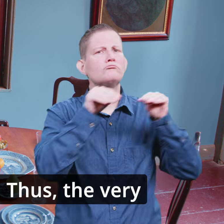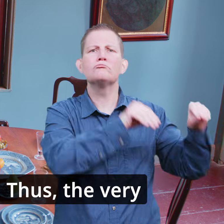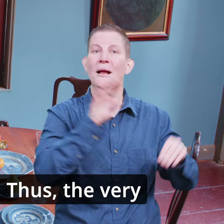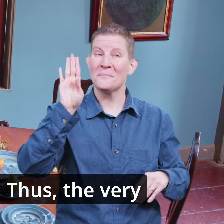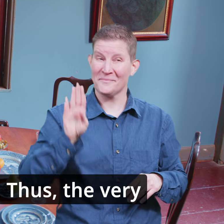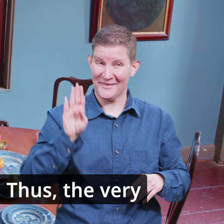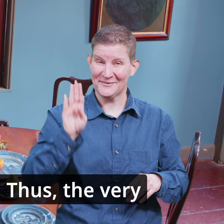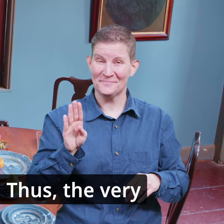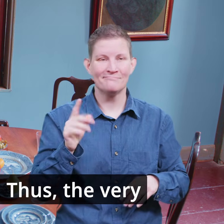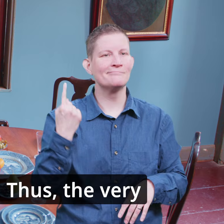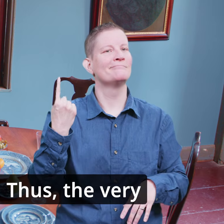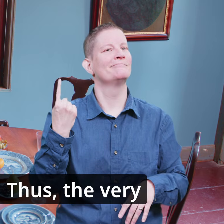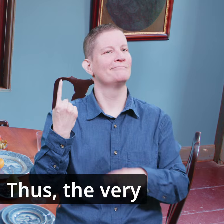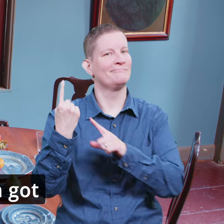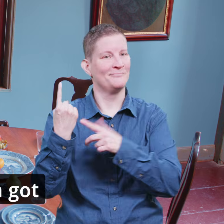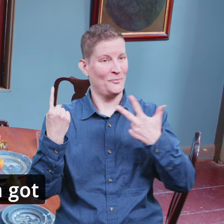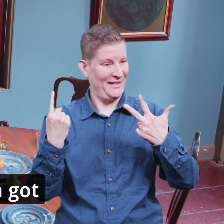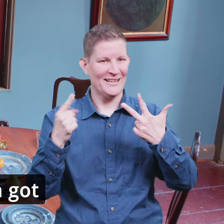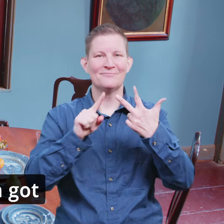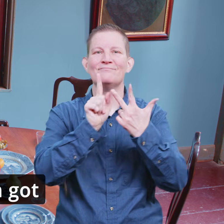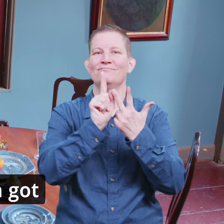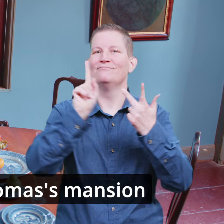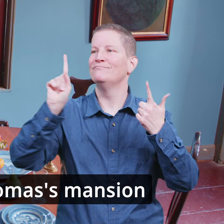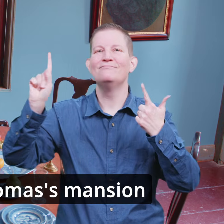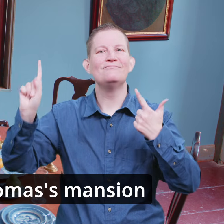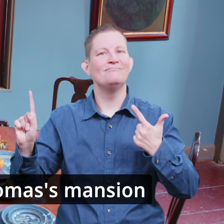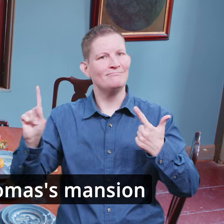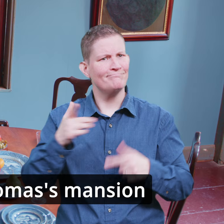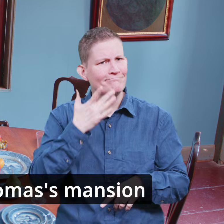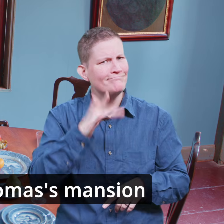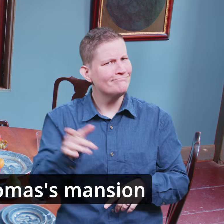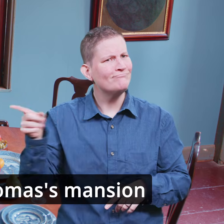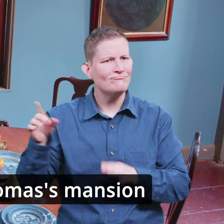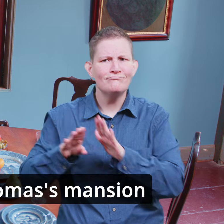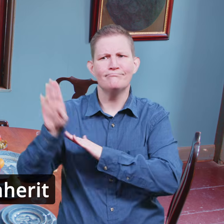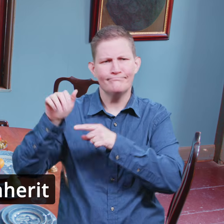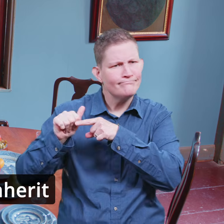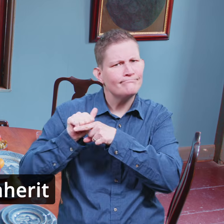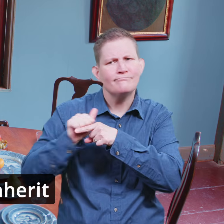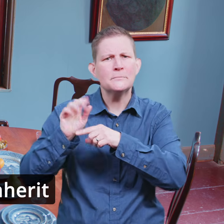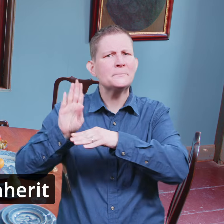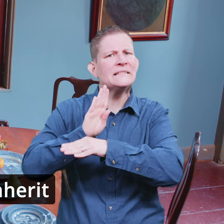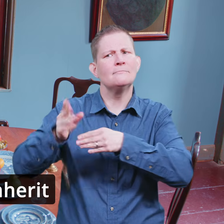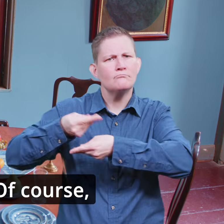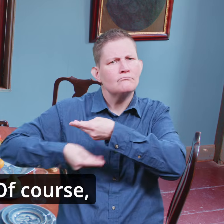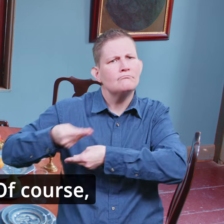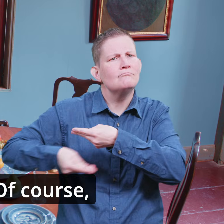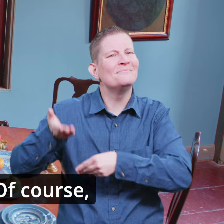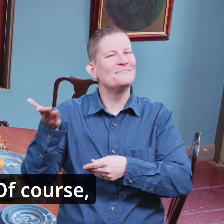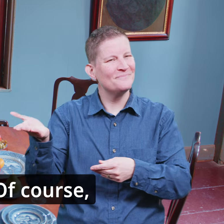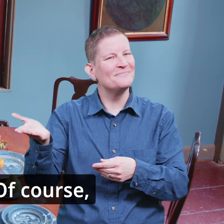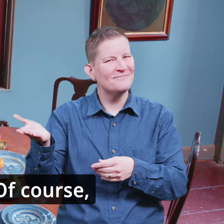Boston. Thus, the very lucky child John got to grow up in his uncle Thomas's mansion and trained to inherit